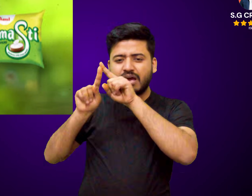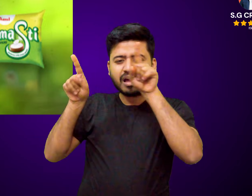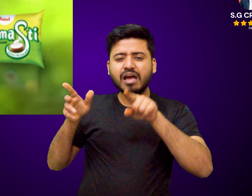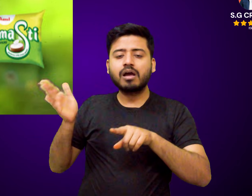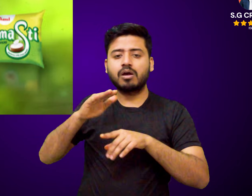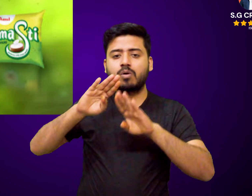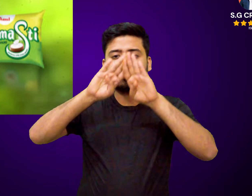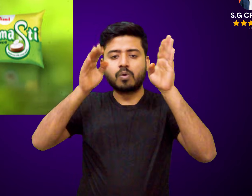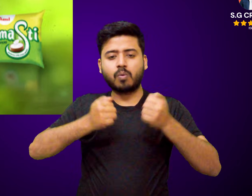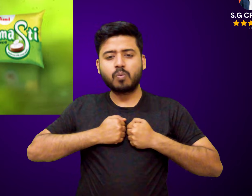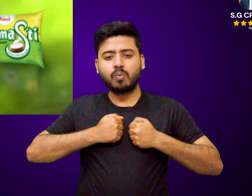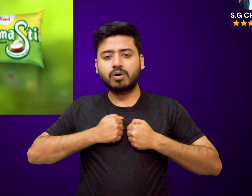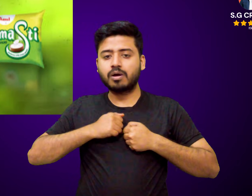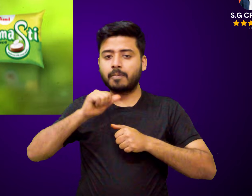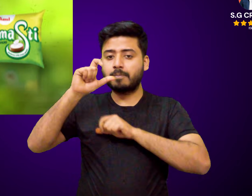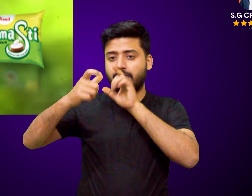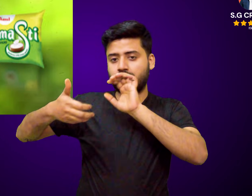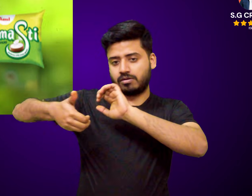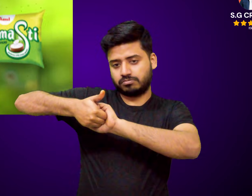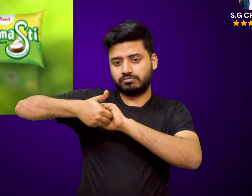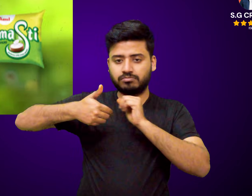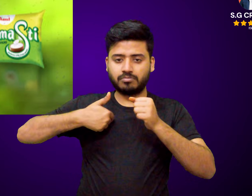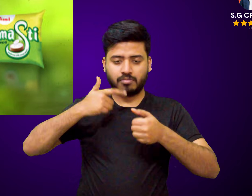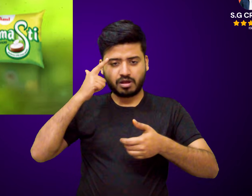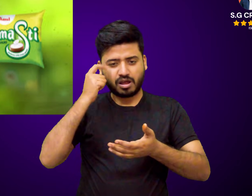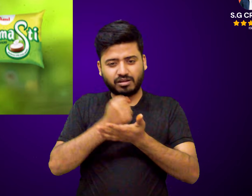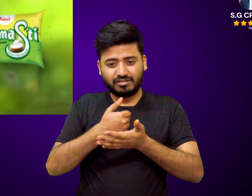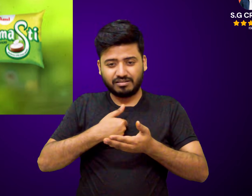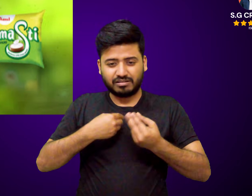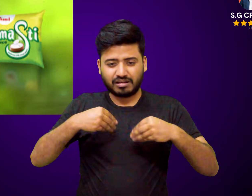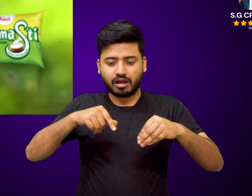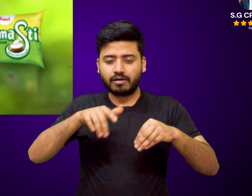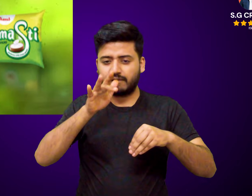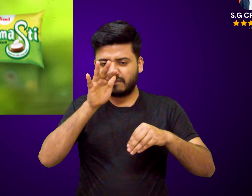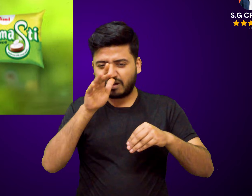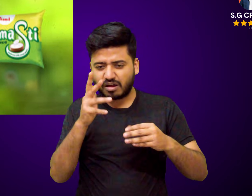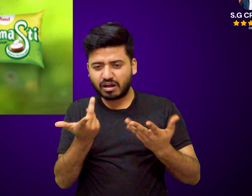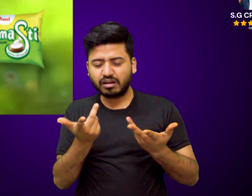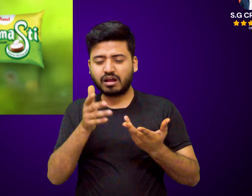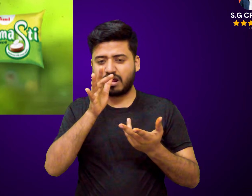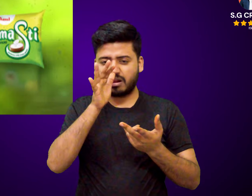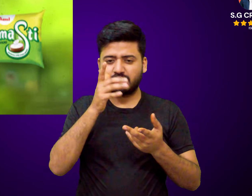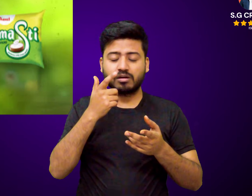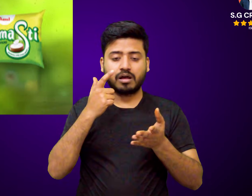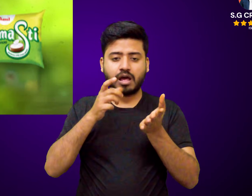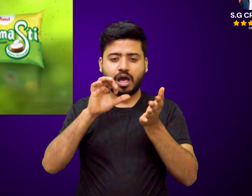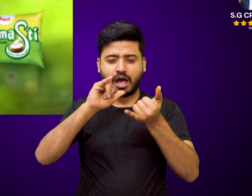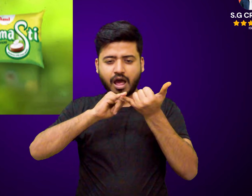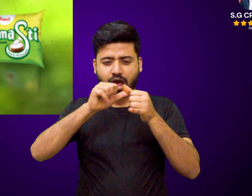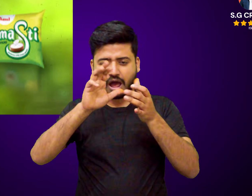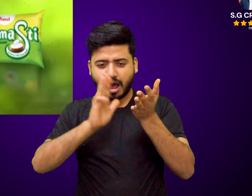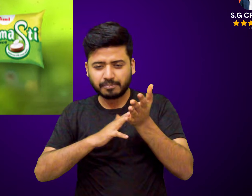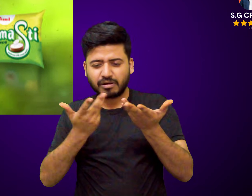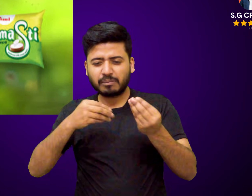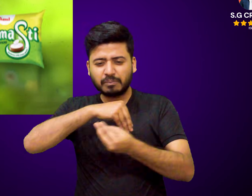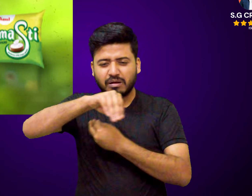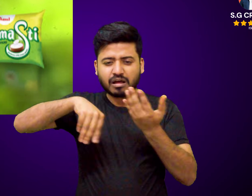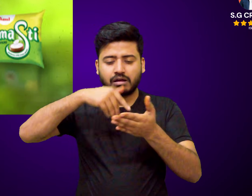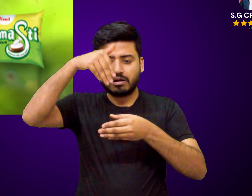their pouch and cup variants? Follow-up tests from Eureka Labs on Amul Dahi, both pouch and cup, show that, when